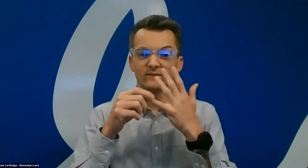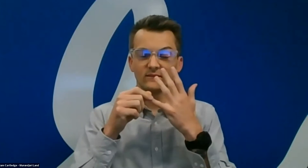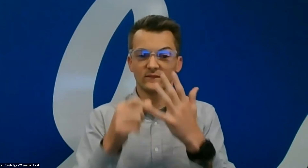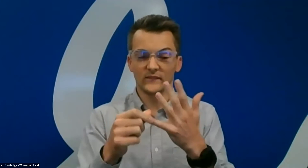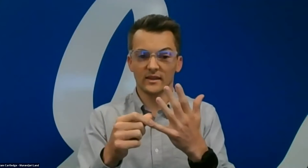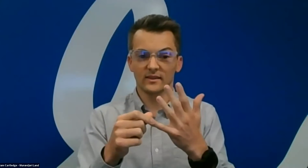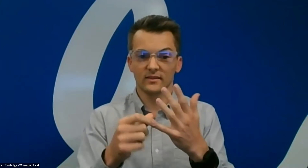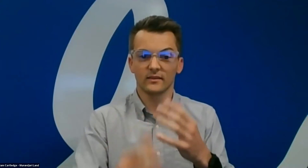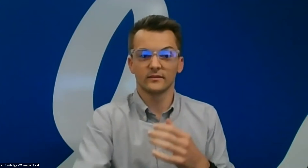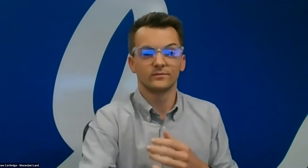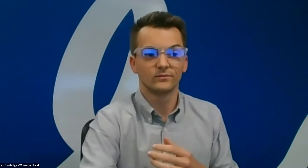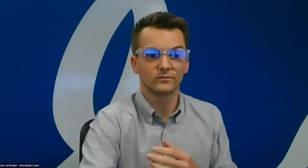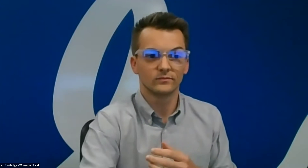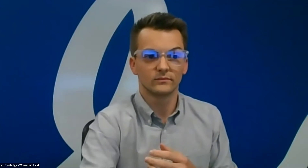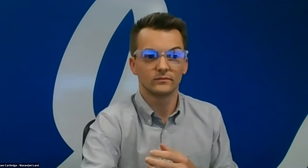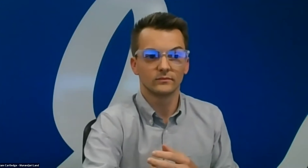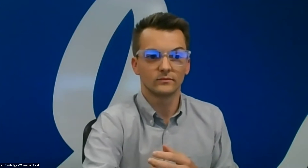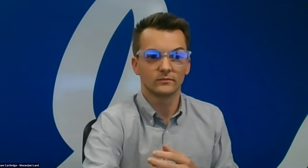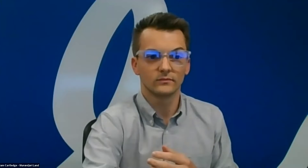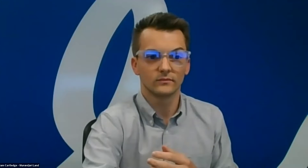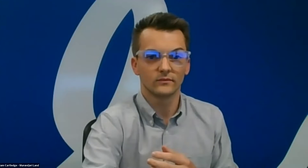The fourth role was as a hairdresser.